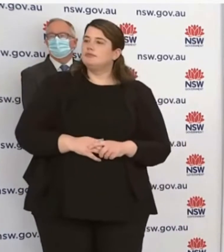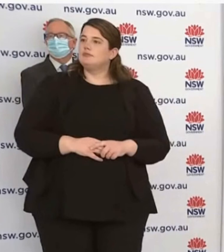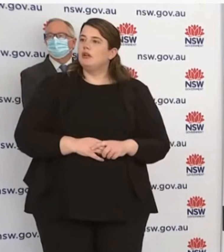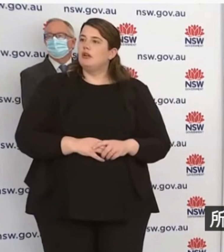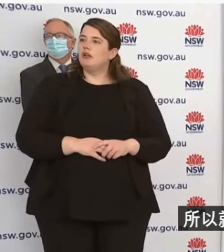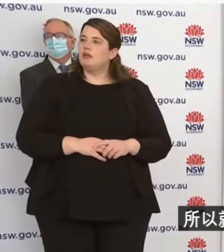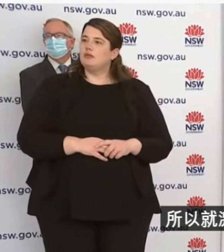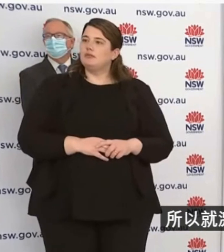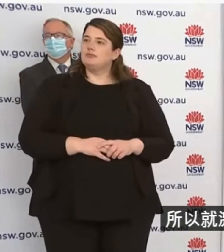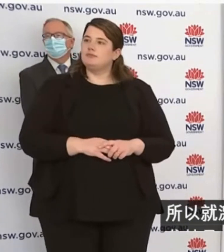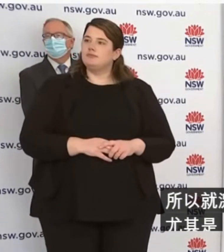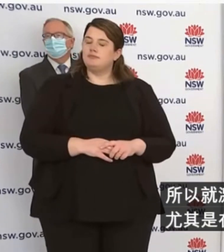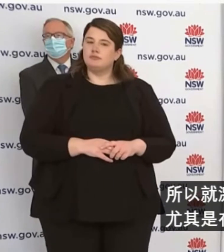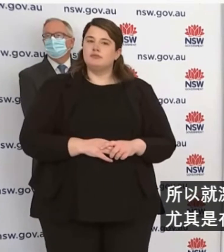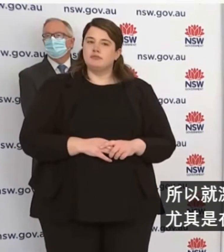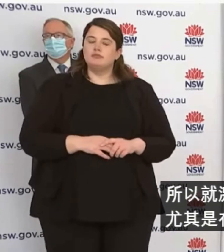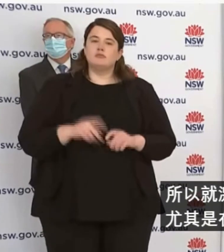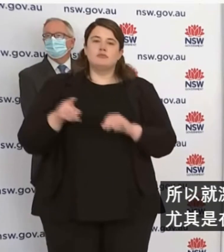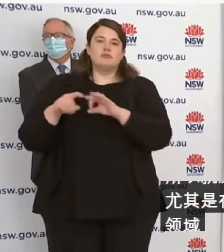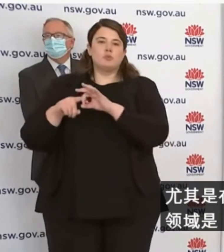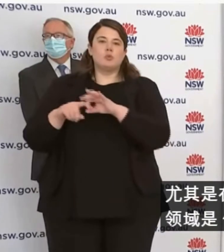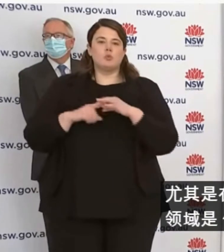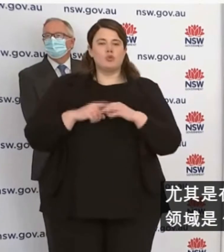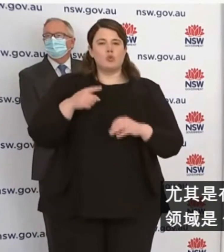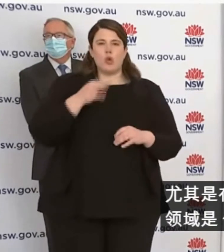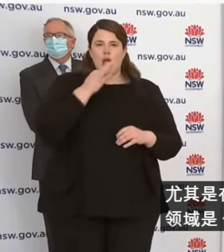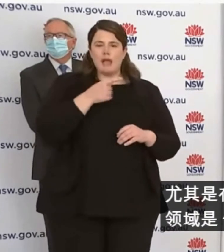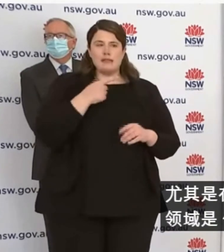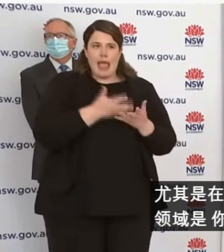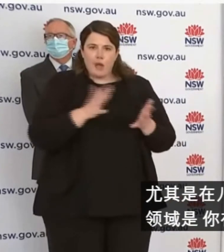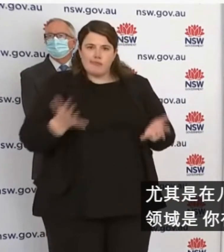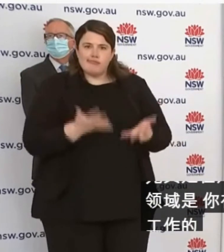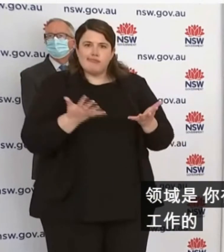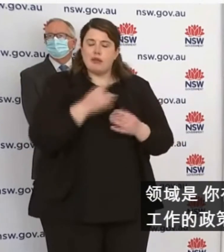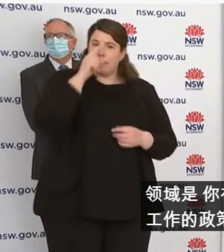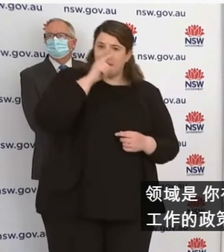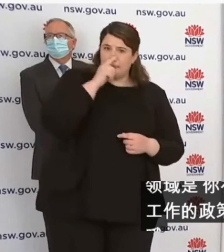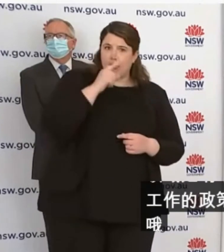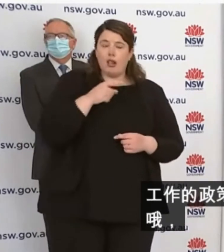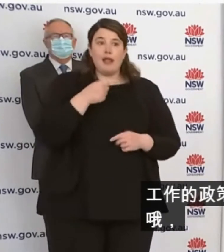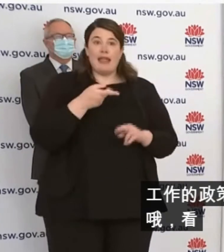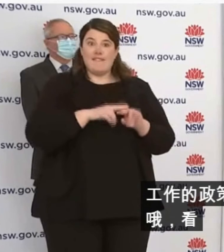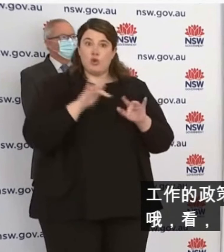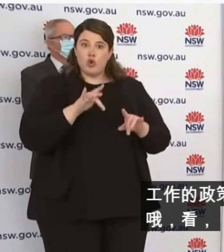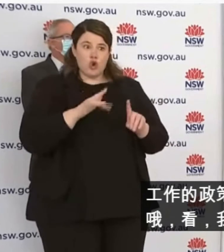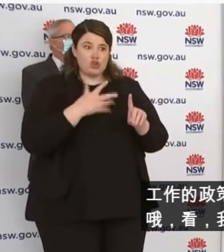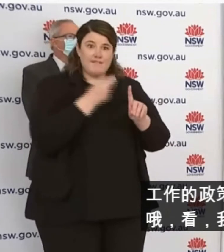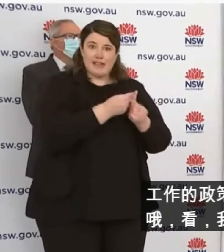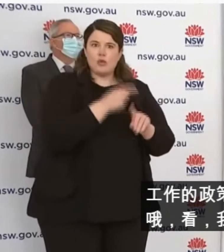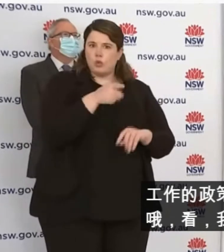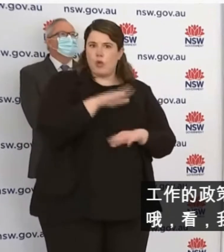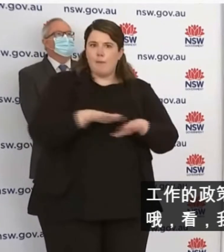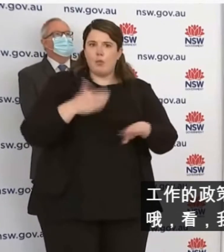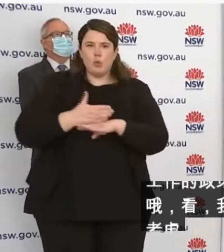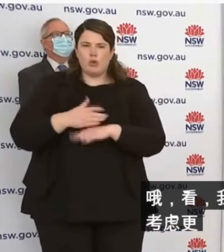go to you next. Sorry, just in terms of incentives, especially in the 8 local government areas, are you looking at a no jab, no work policy? Oh, look, we're definitely